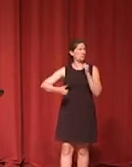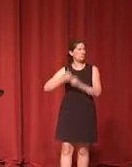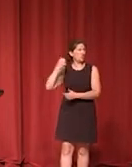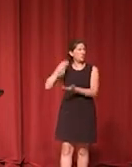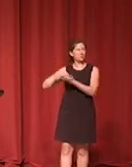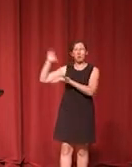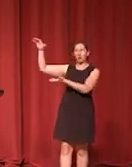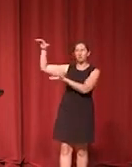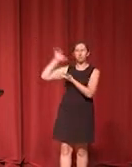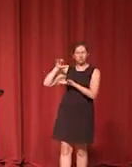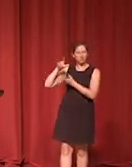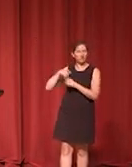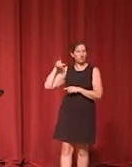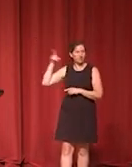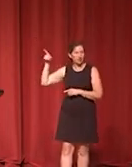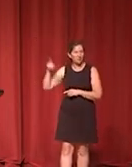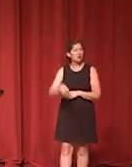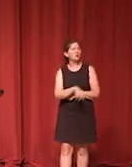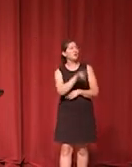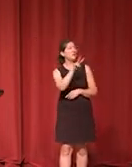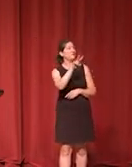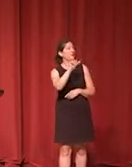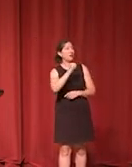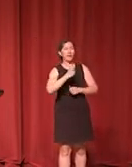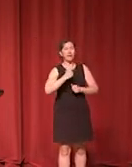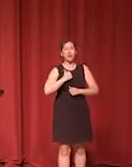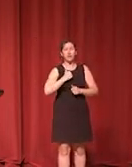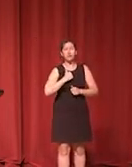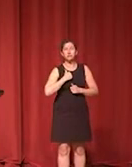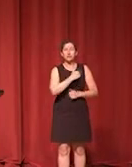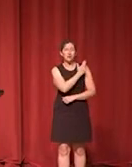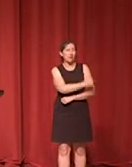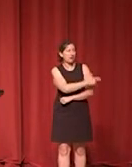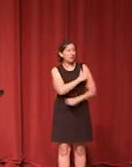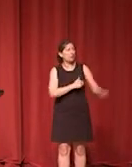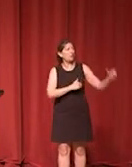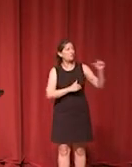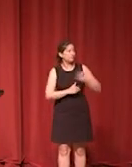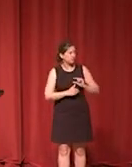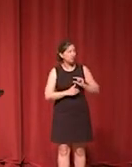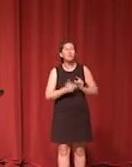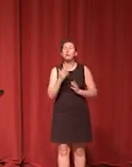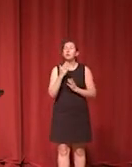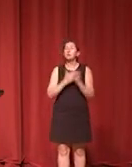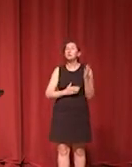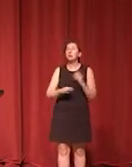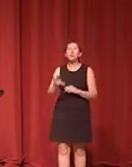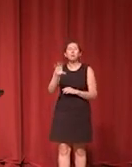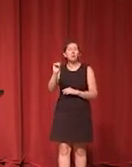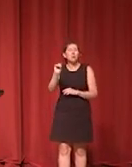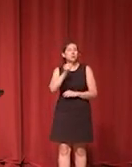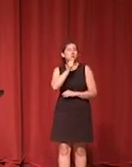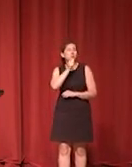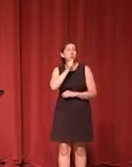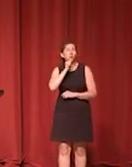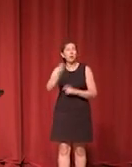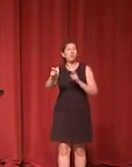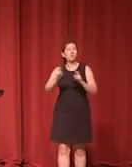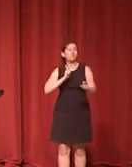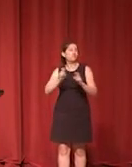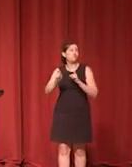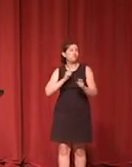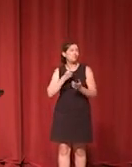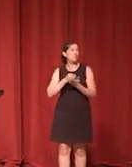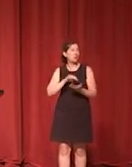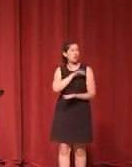Institute on Aging and the VA, but also some of the companies help support NIH in those studies. Next slide.